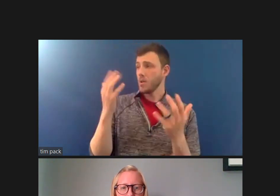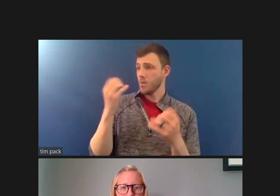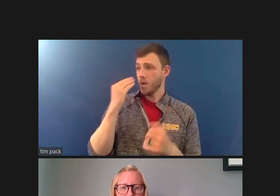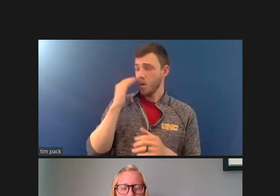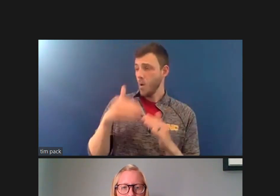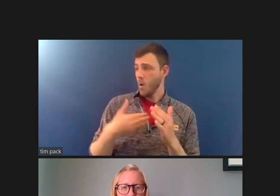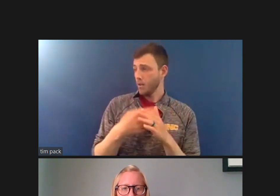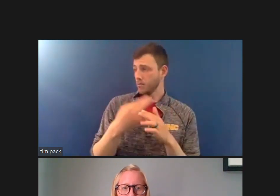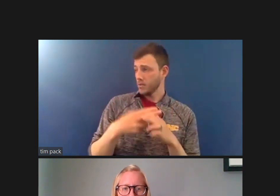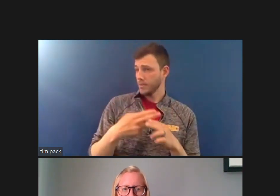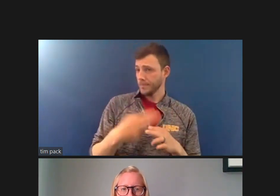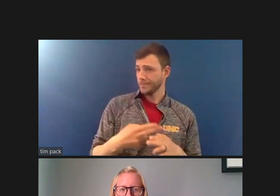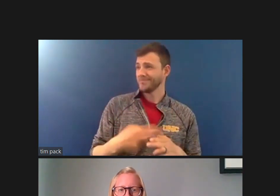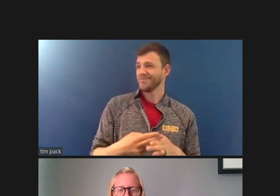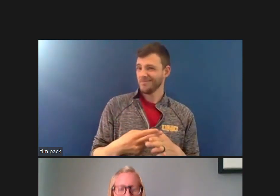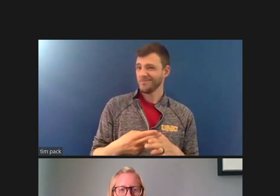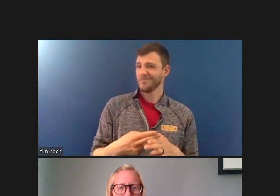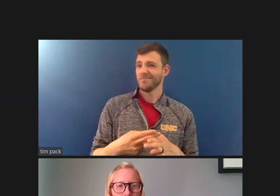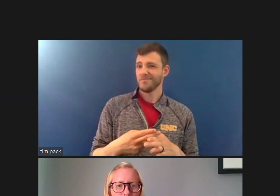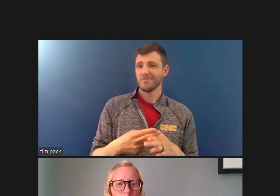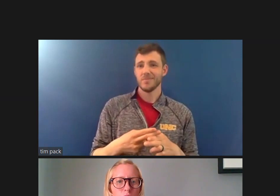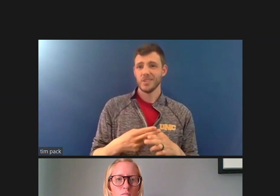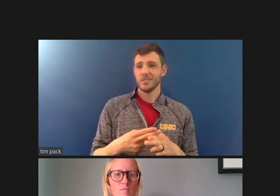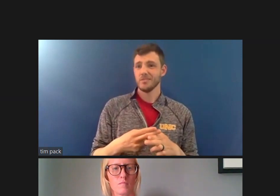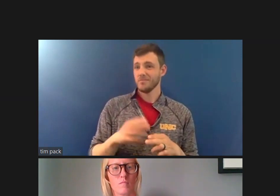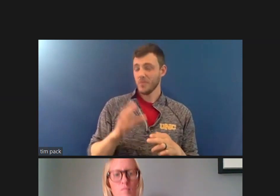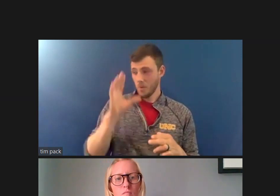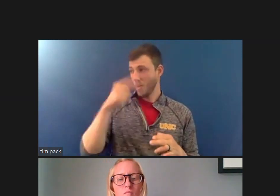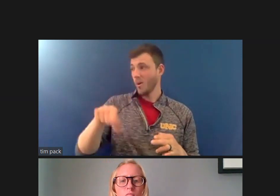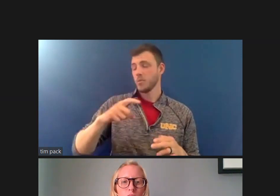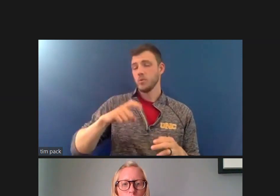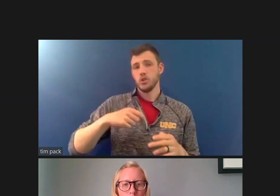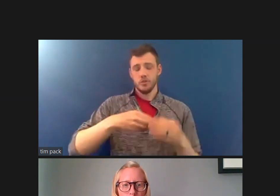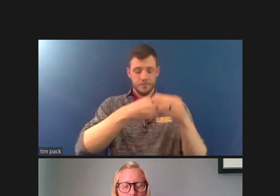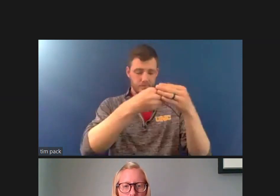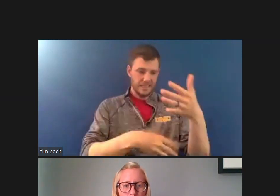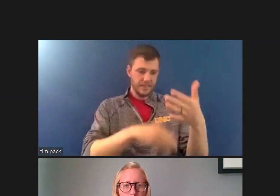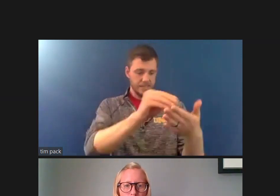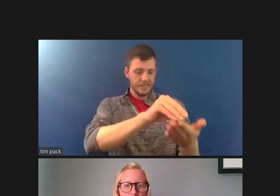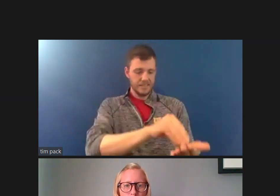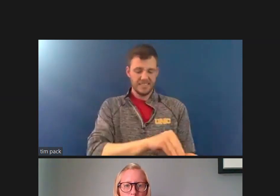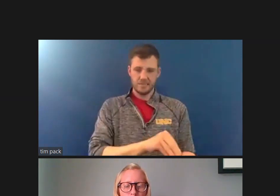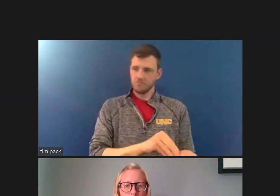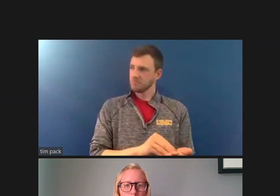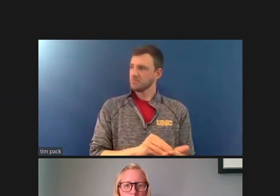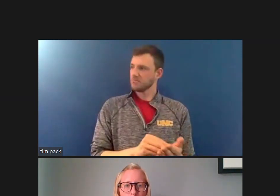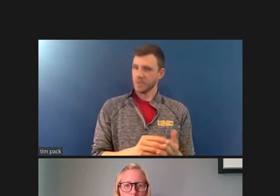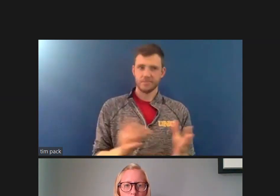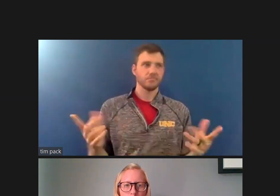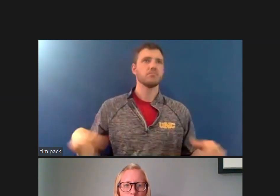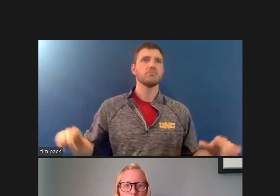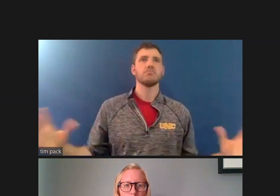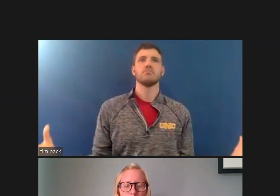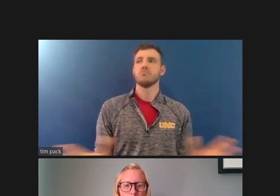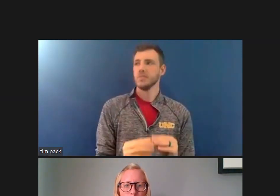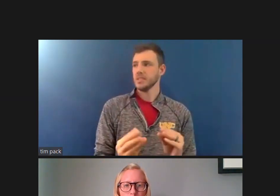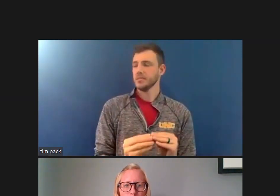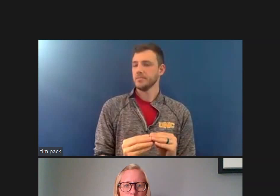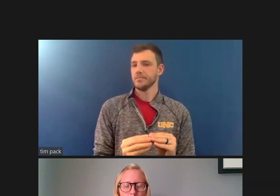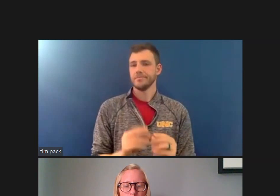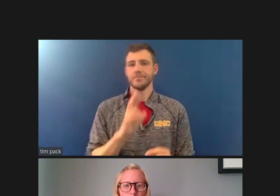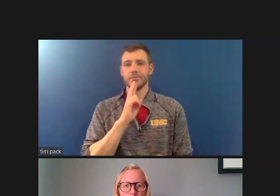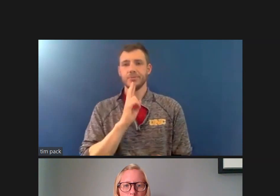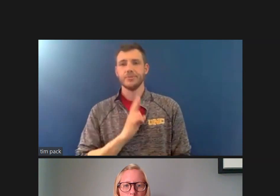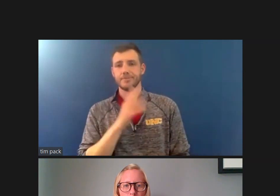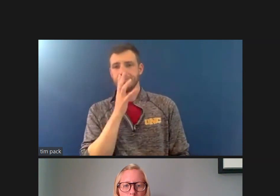"And make a list. We ought to have a meeting." Ralph did not take the hint, so the fat boy was forced to continue. "I don't care